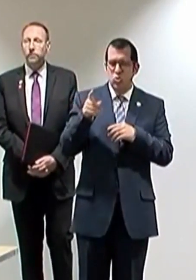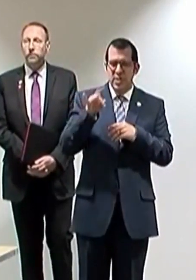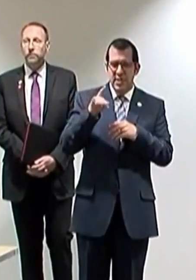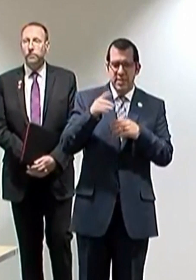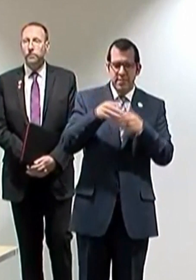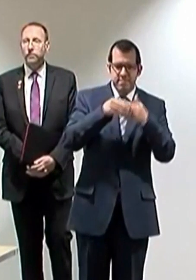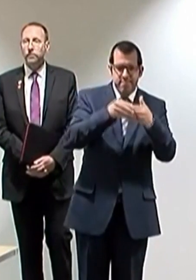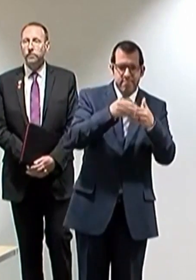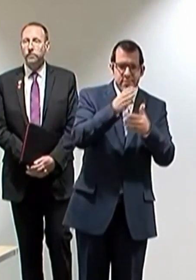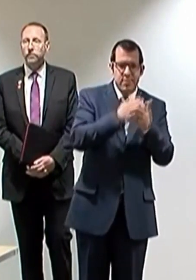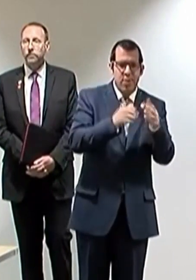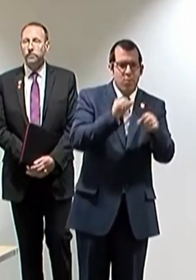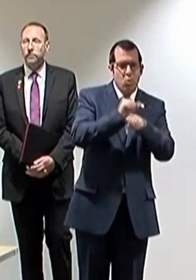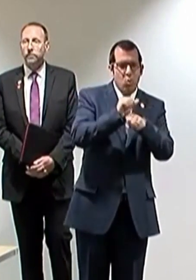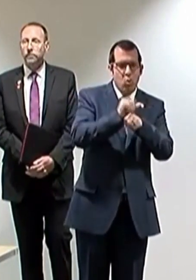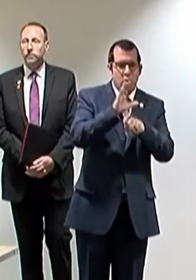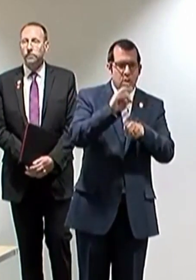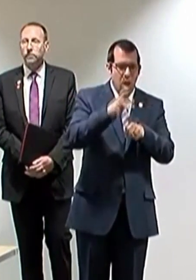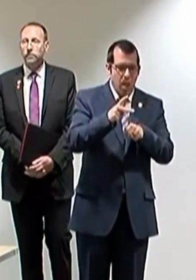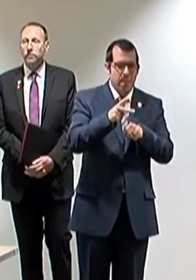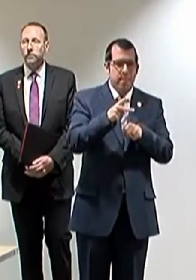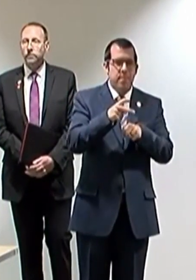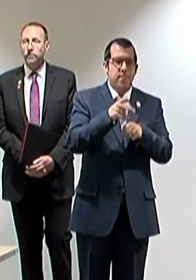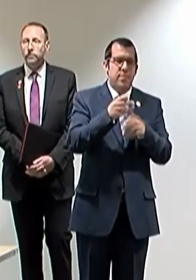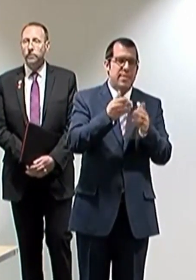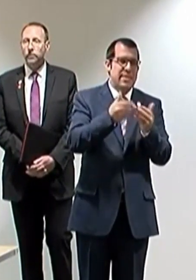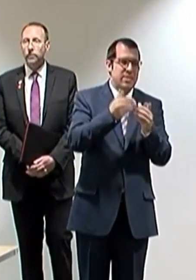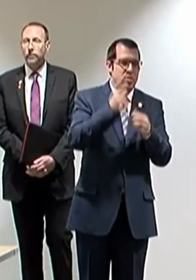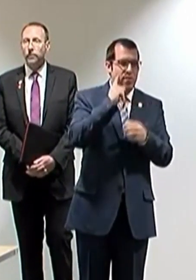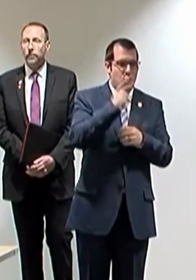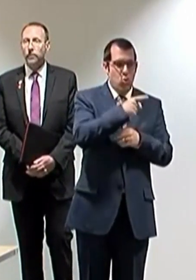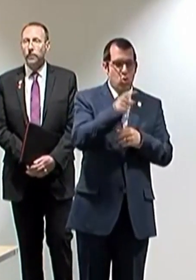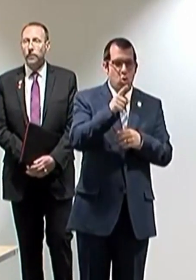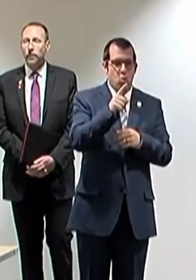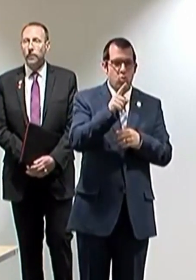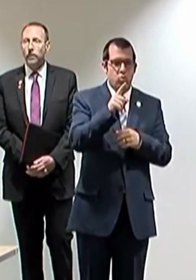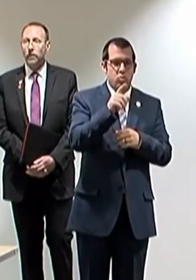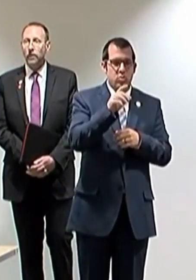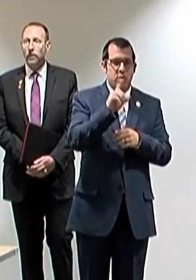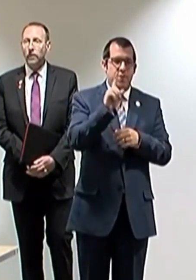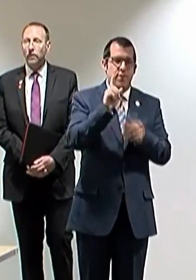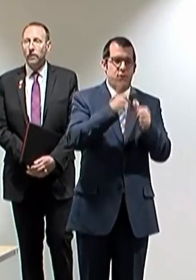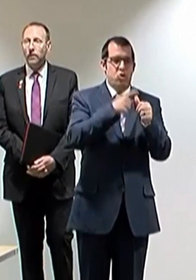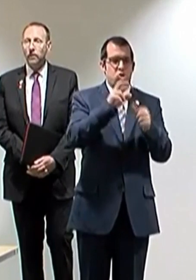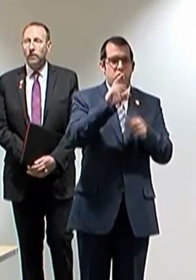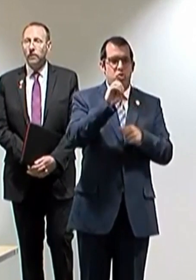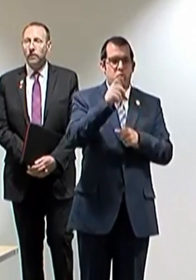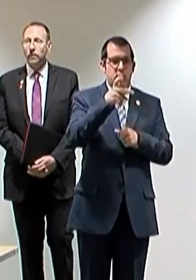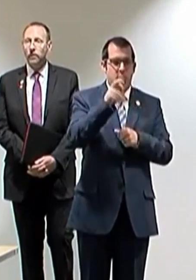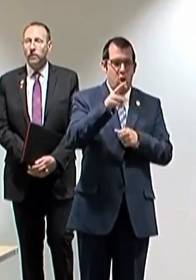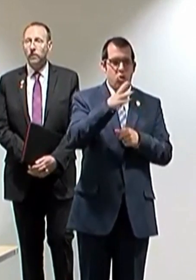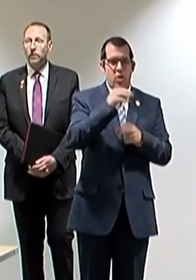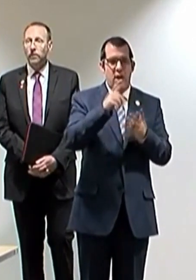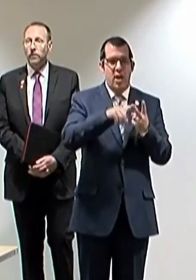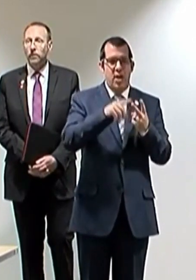for you made it easier for first responders and I believe frontline healthcare workers to get workers'